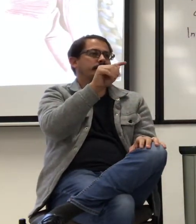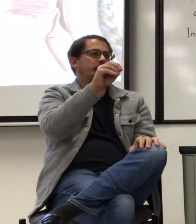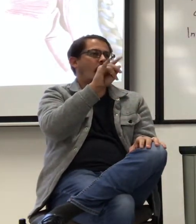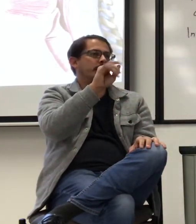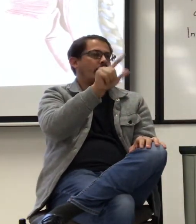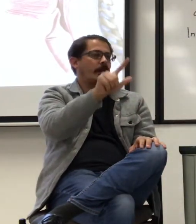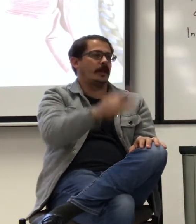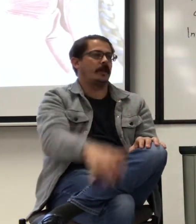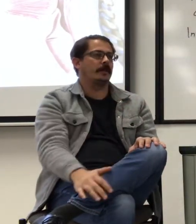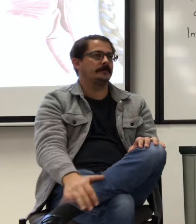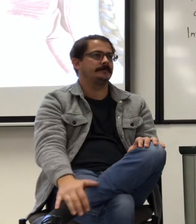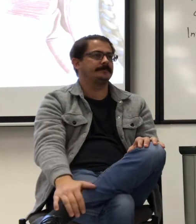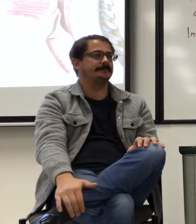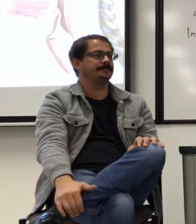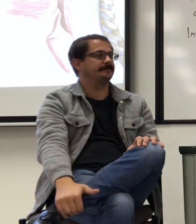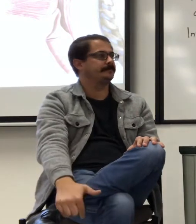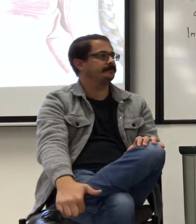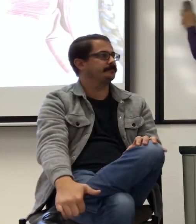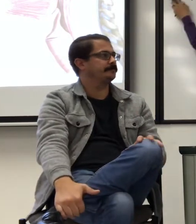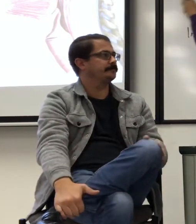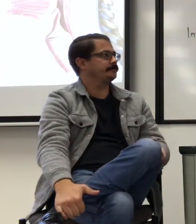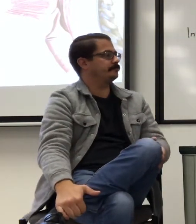So let me continue up here.